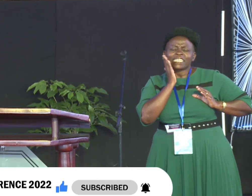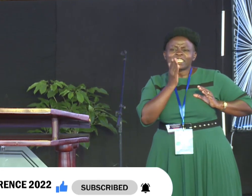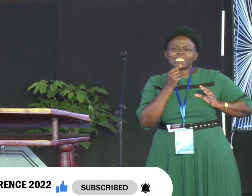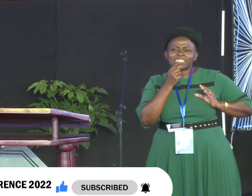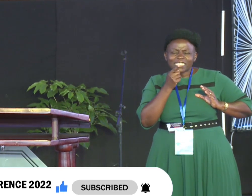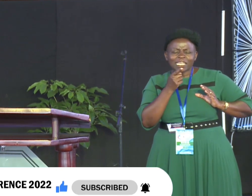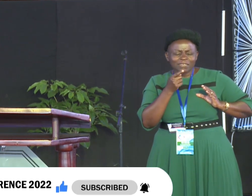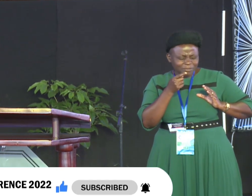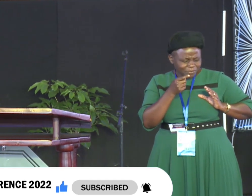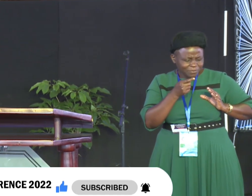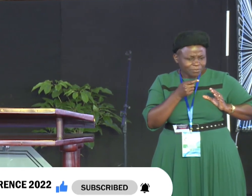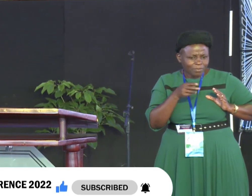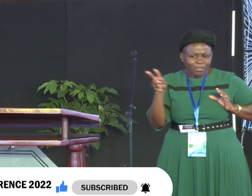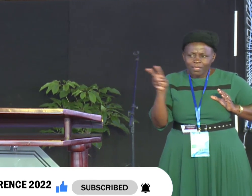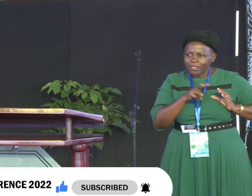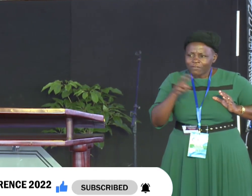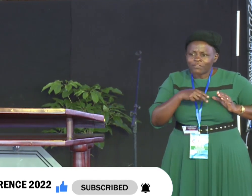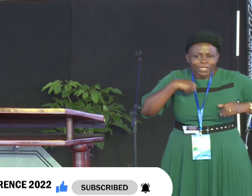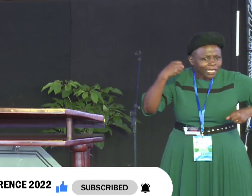chiri mulimu